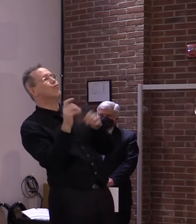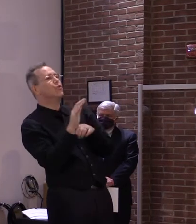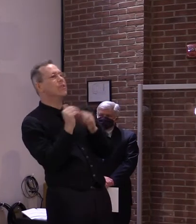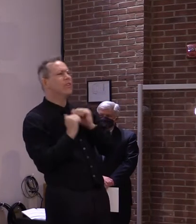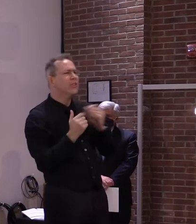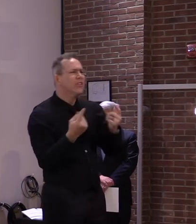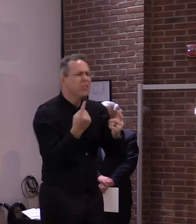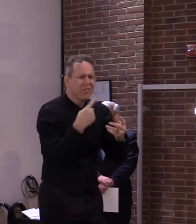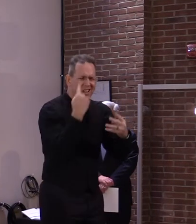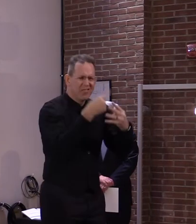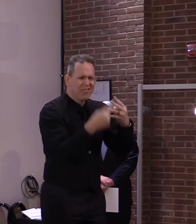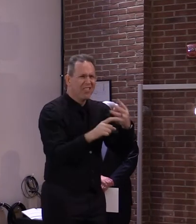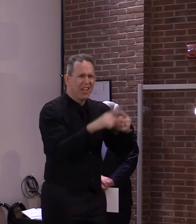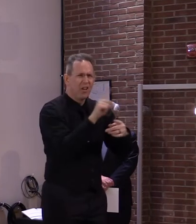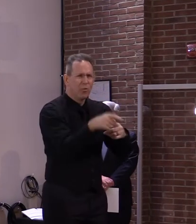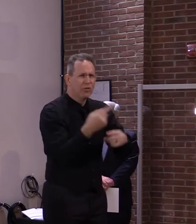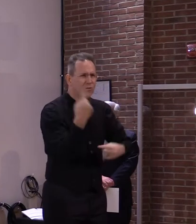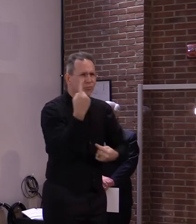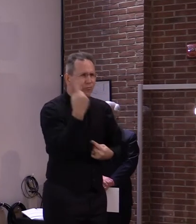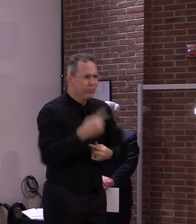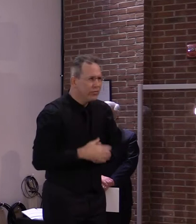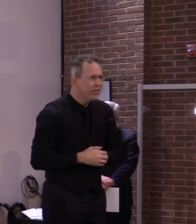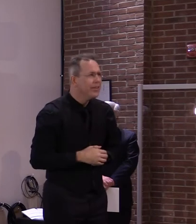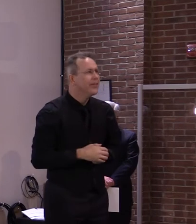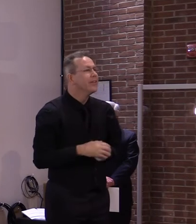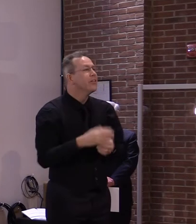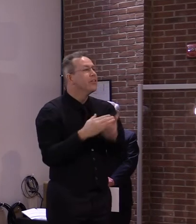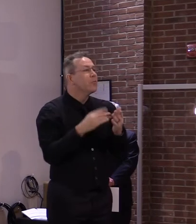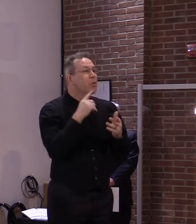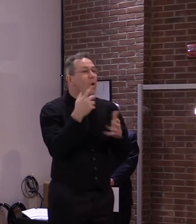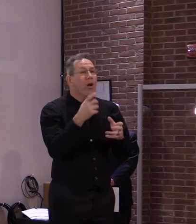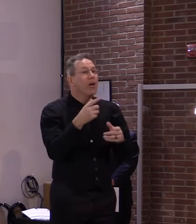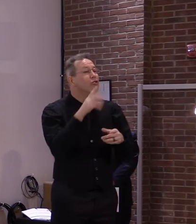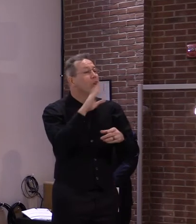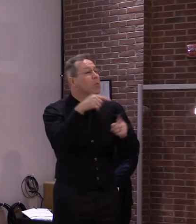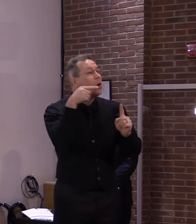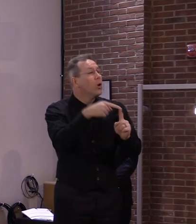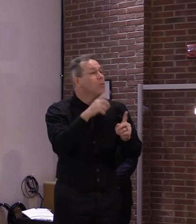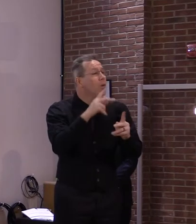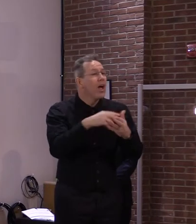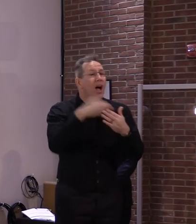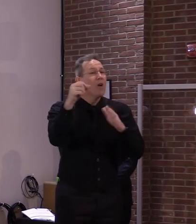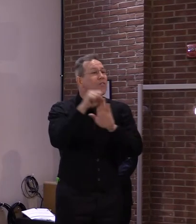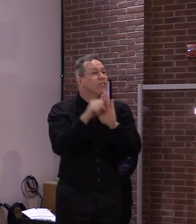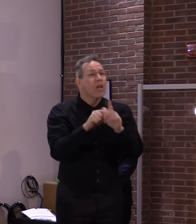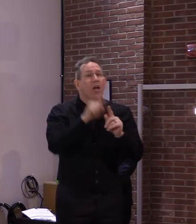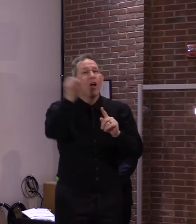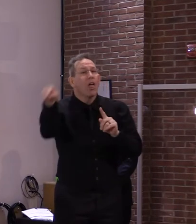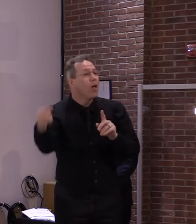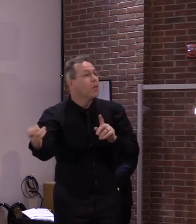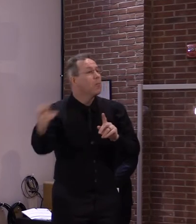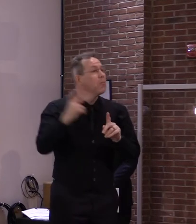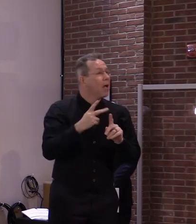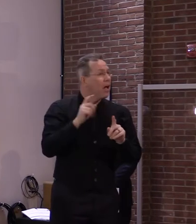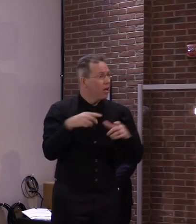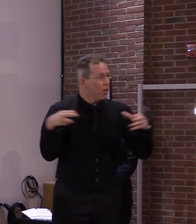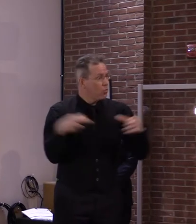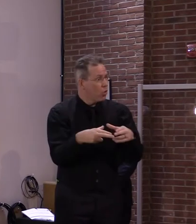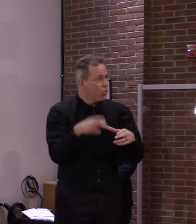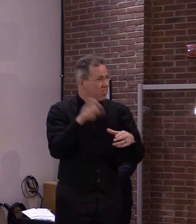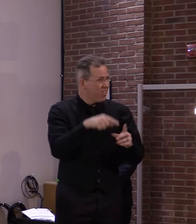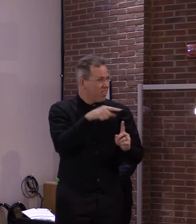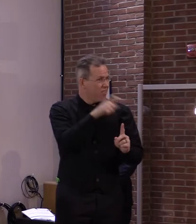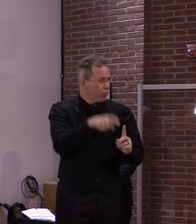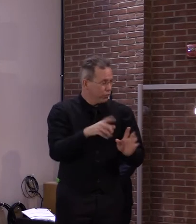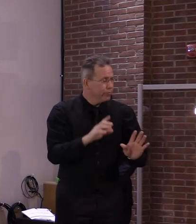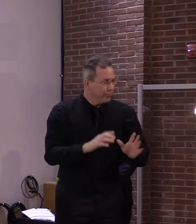and need for quarantine or lack of need to quarantine so we're all grappling with this at this time as is the